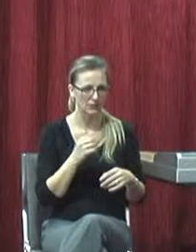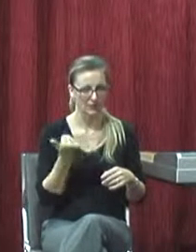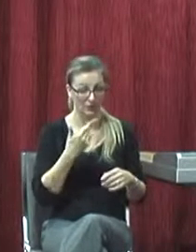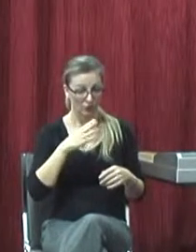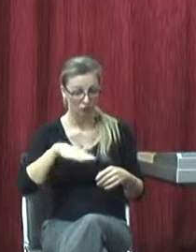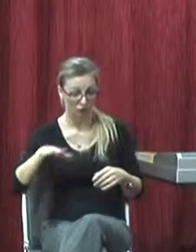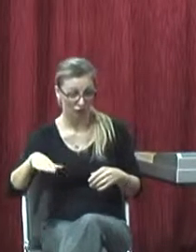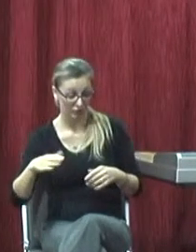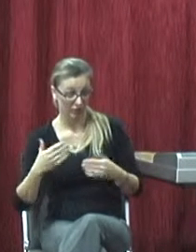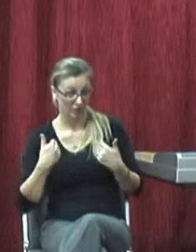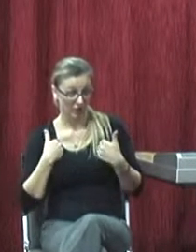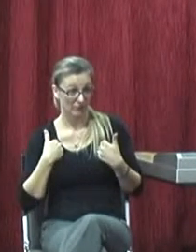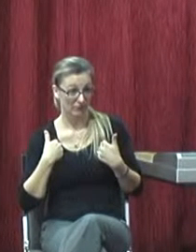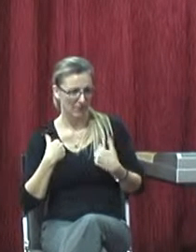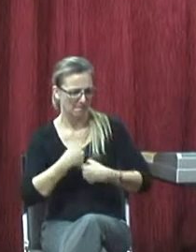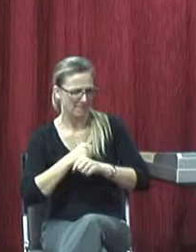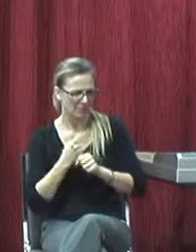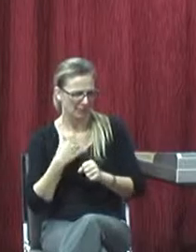servants?